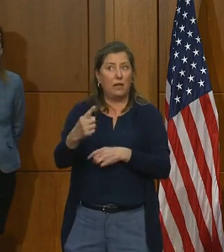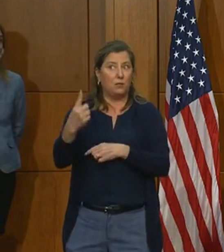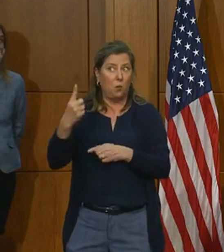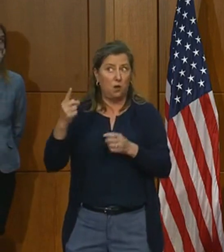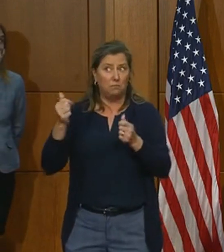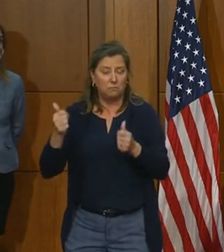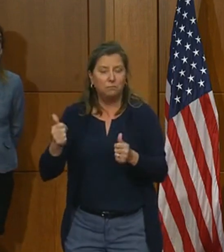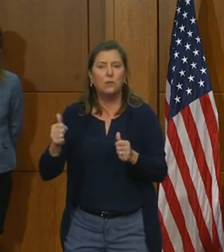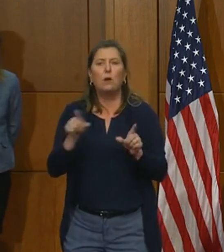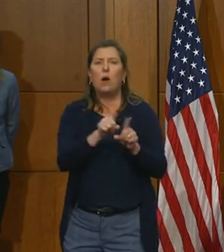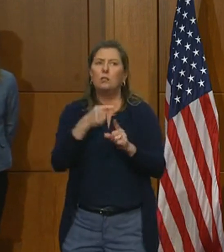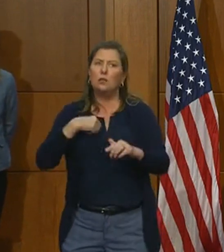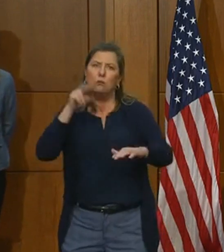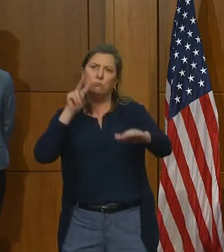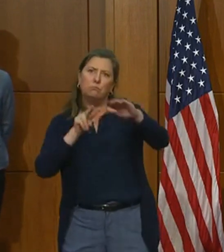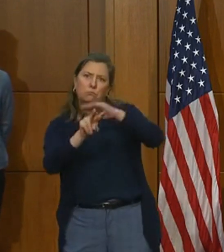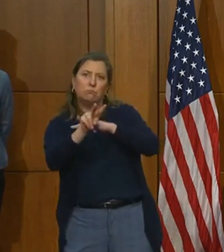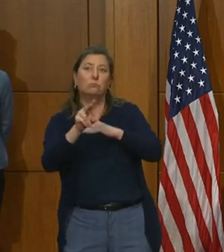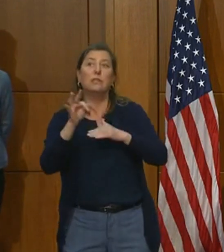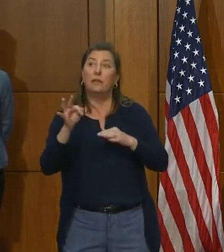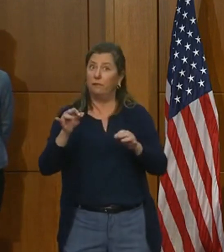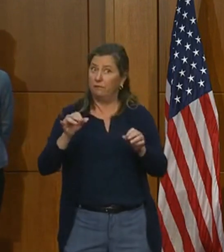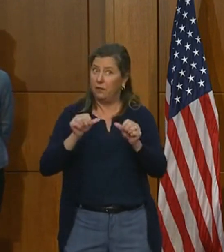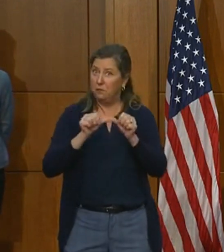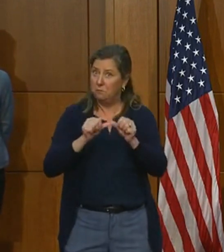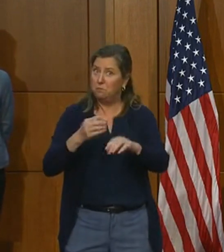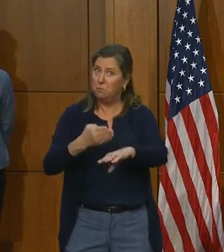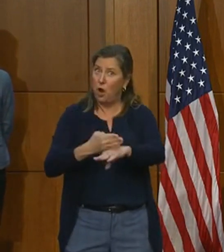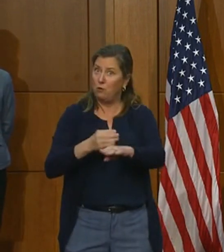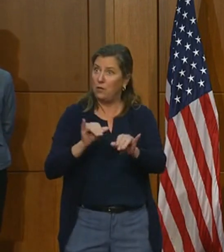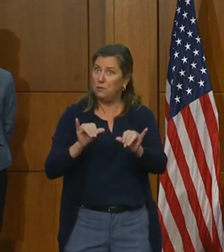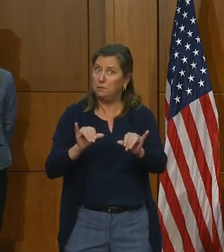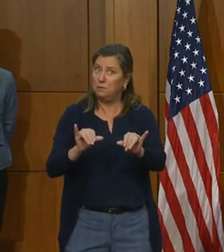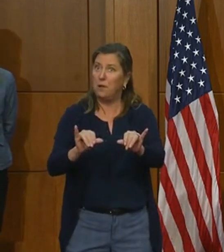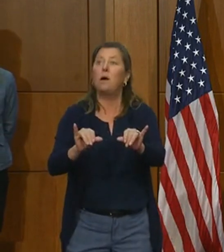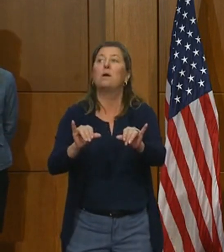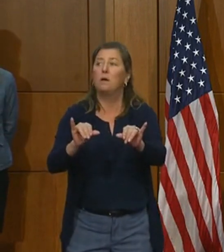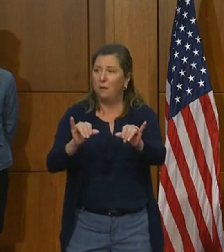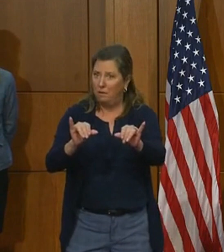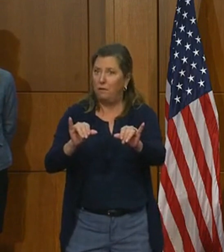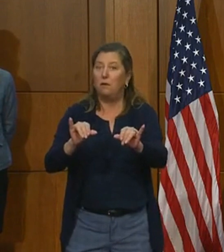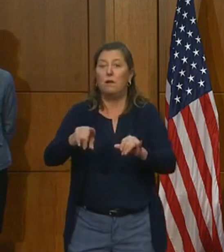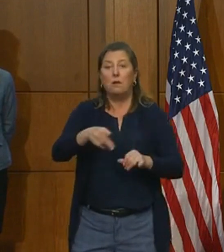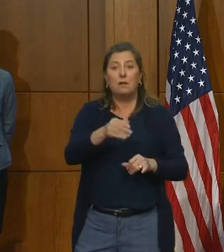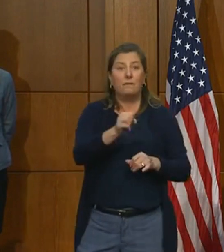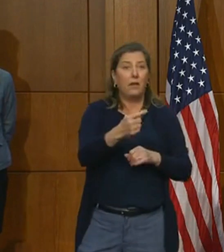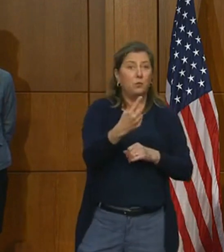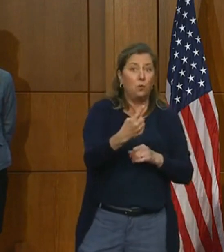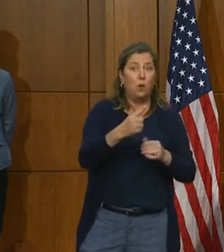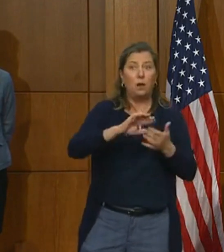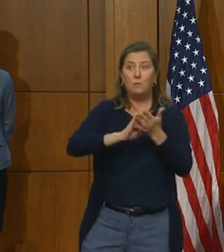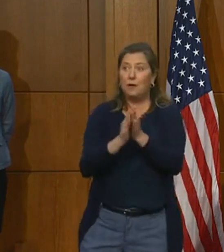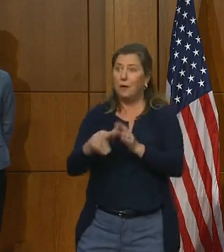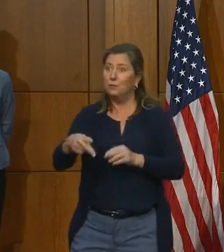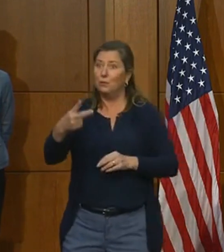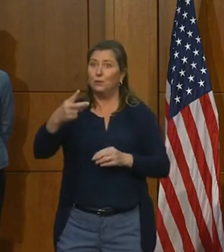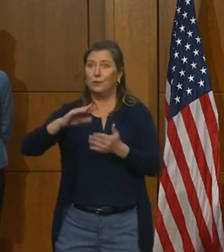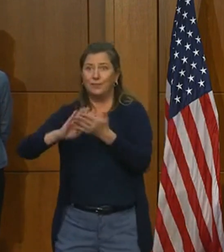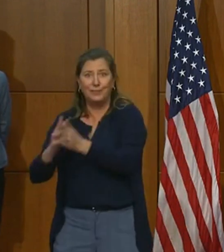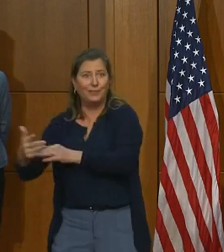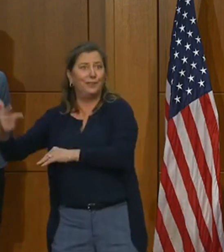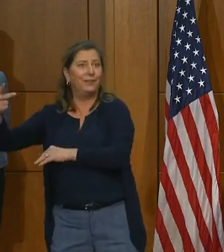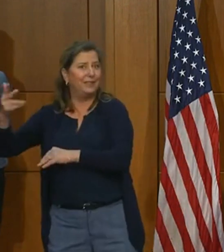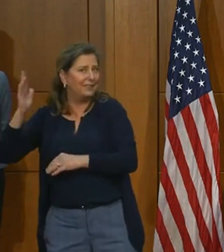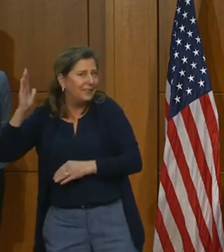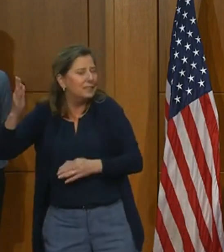we also anticipate that if we continue to make progress, that we'll be able to move from Phase 1 to Phase 2 and into Phase 3.